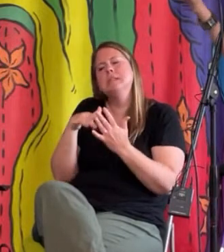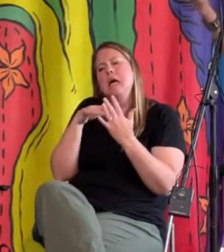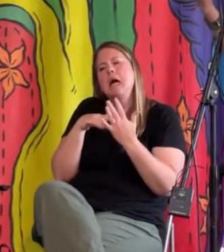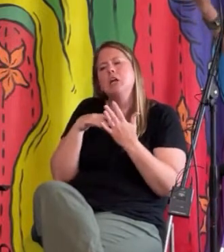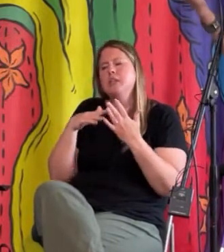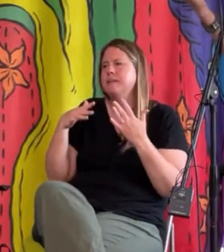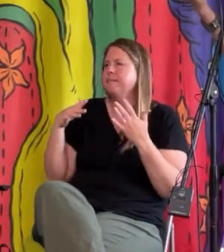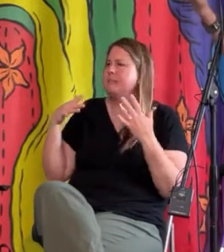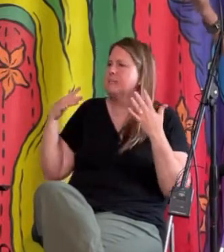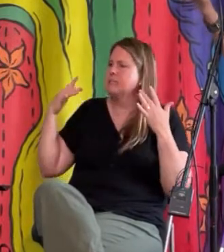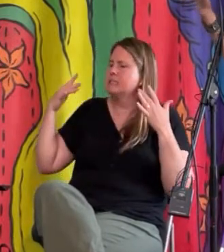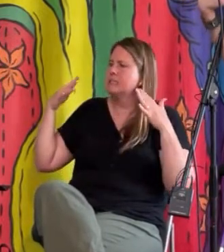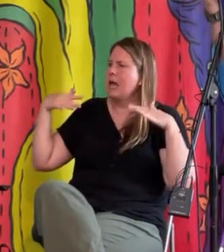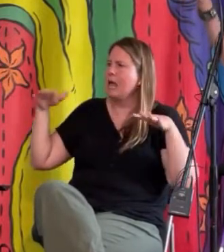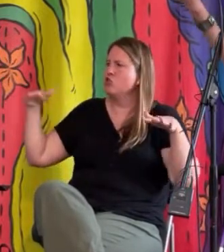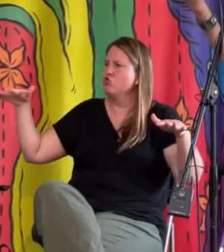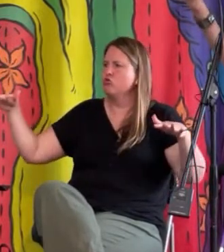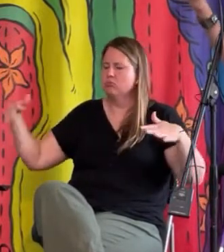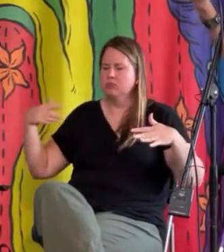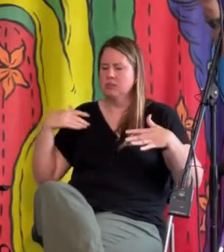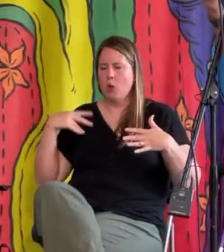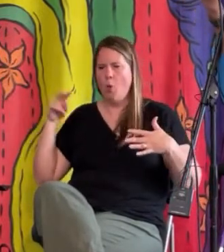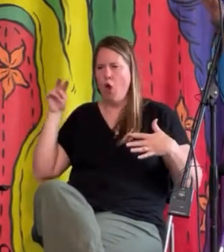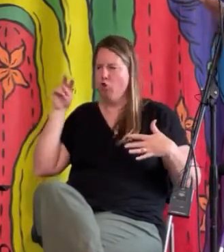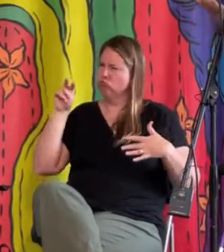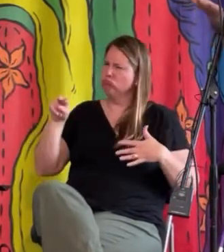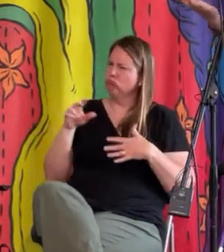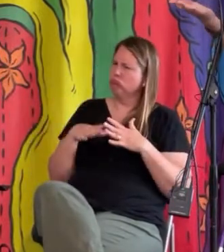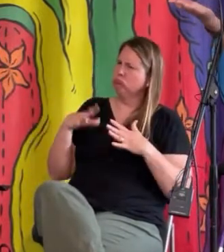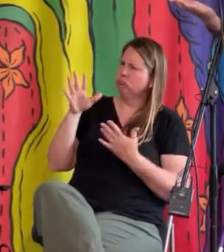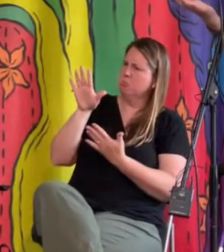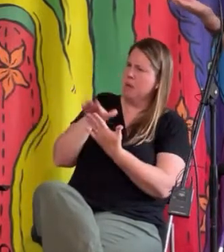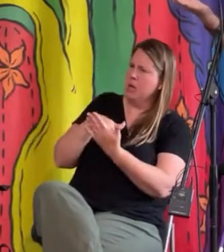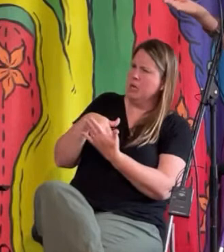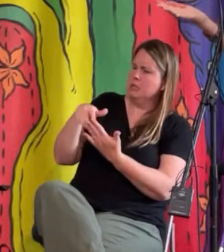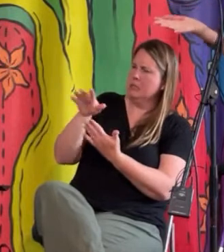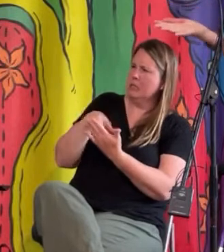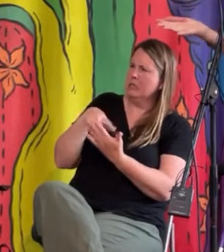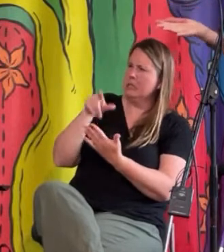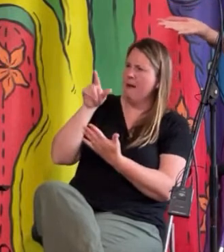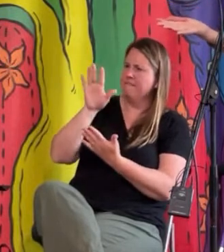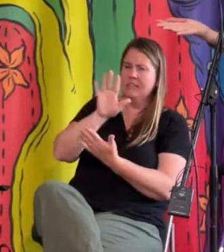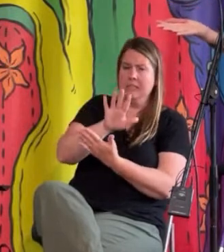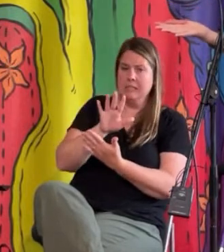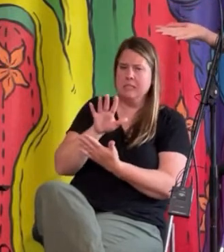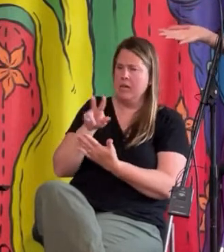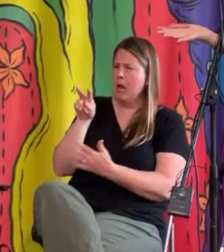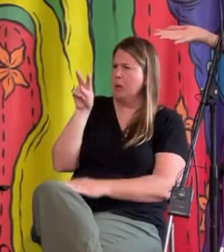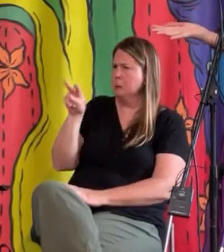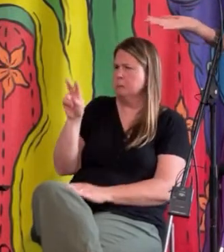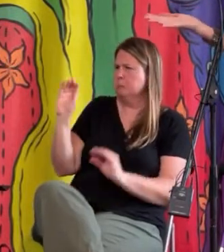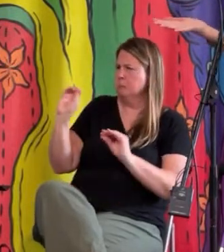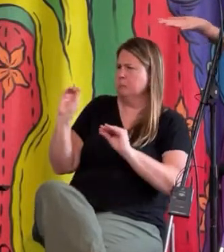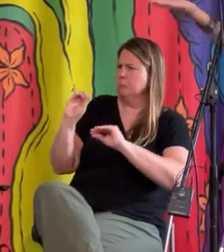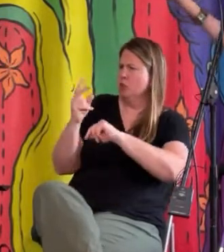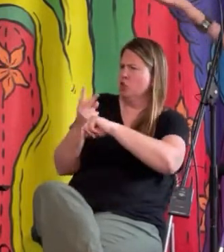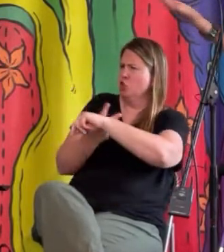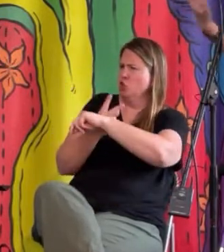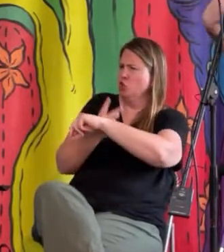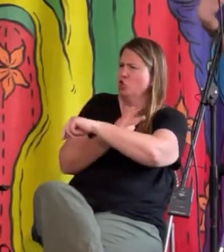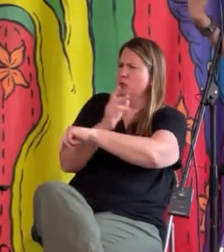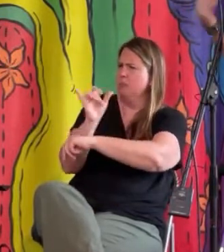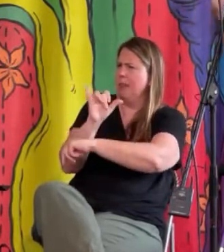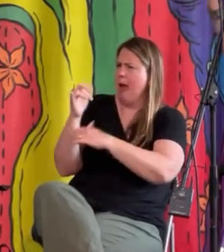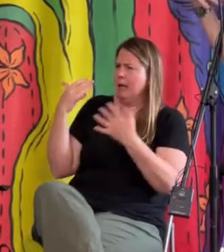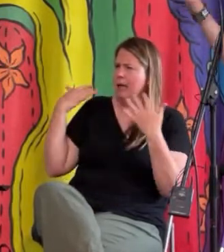at a lot of paintings by Giotto after I found out this fact. I don't find anything particularly sheepish about the angels, but